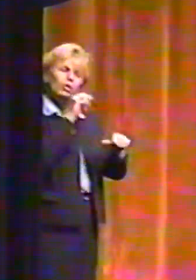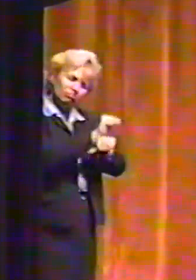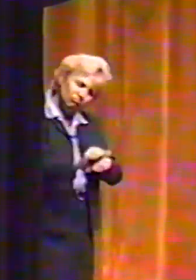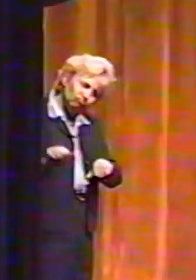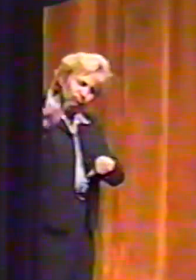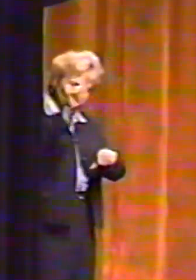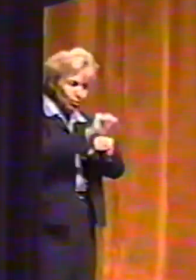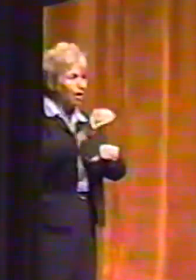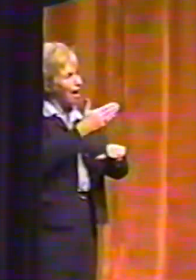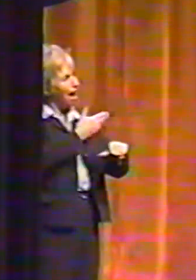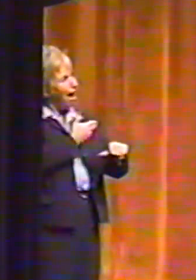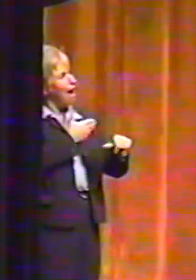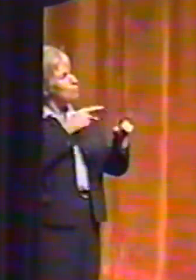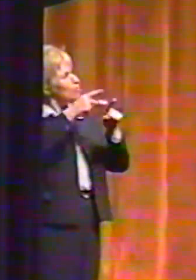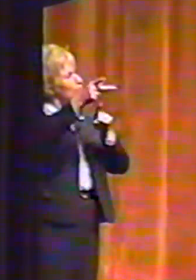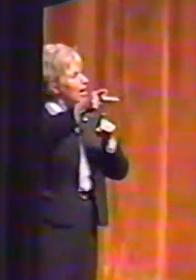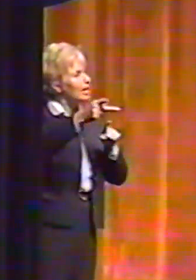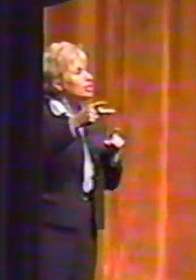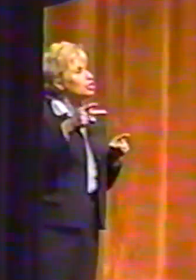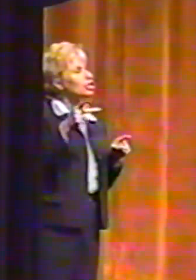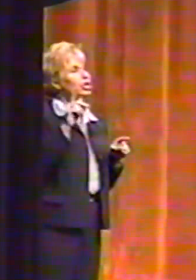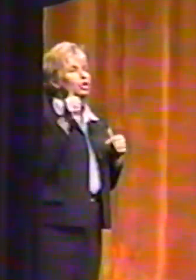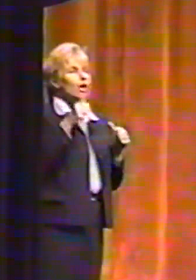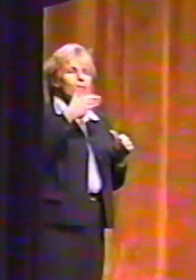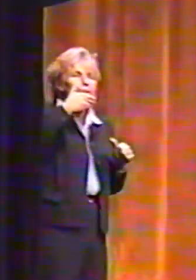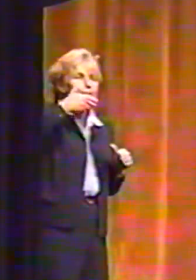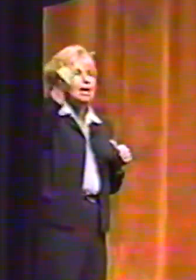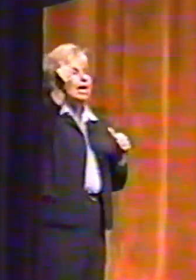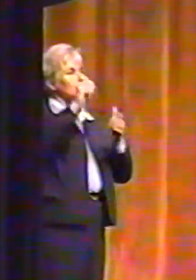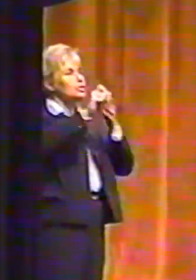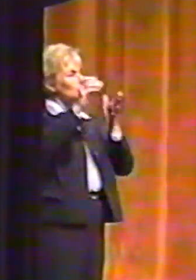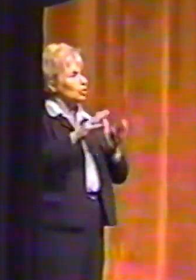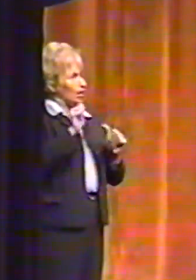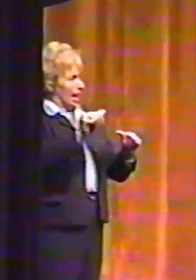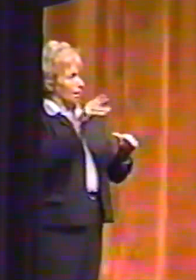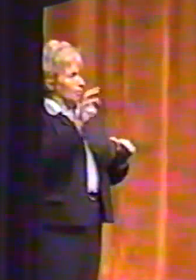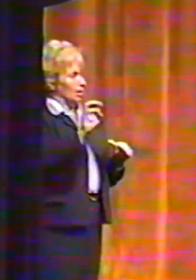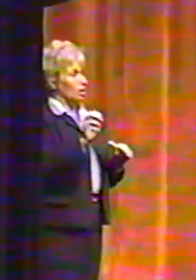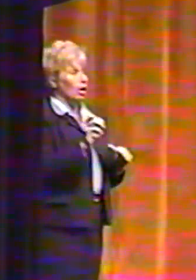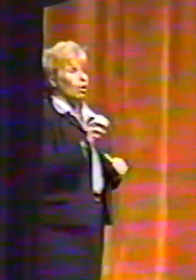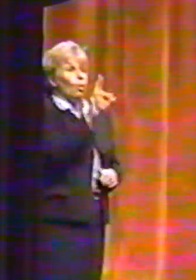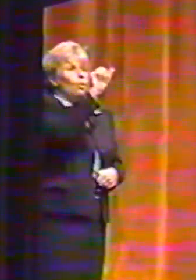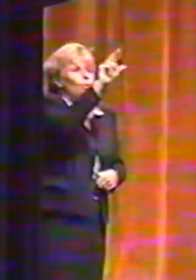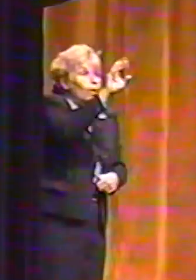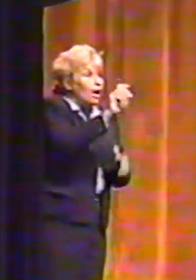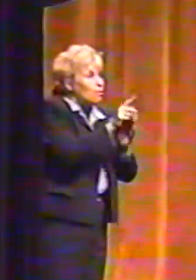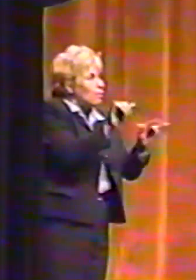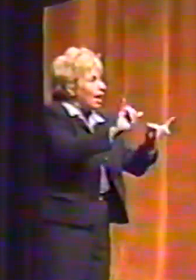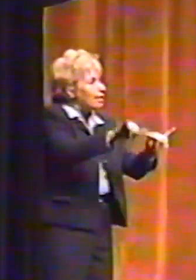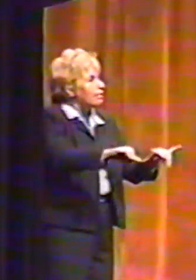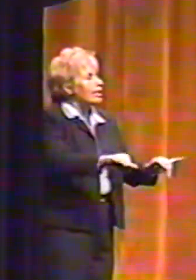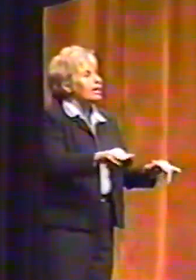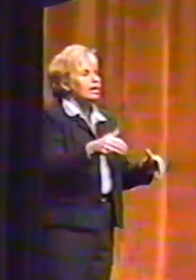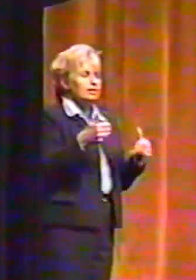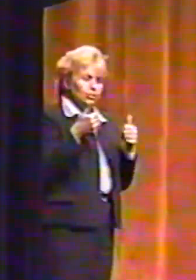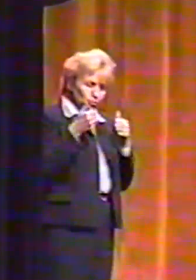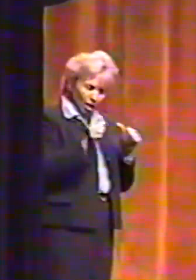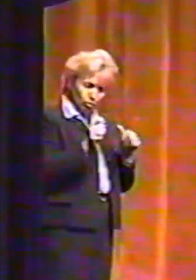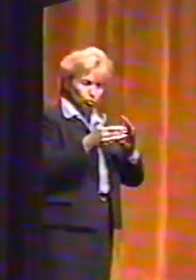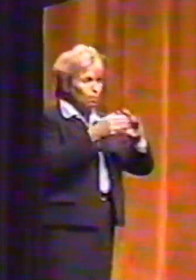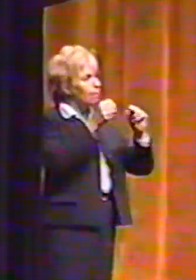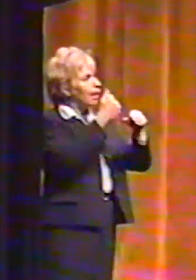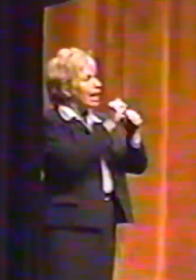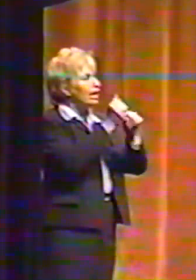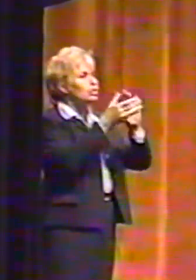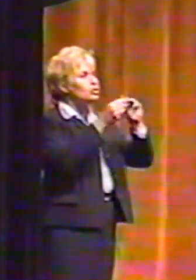journalists we can be. And when you get a rare moment, a rare opportunity like this to pour all of your efforts into a story that can make a difference, well,